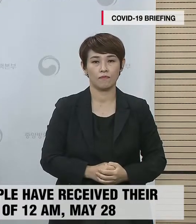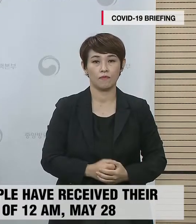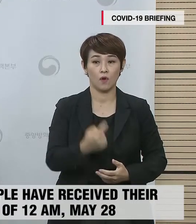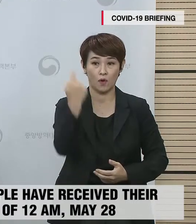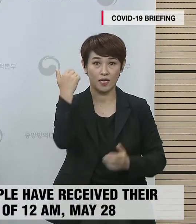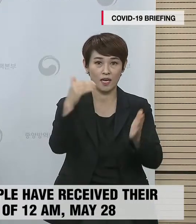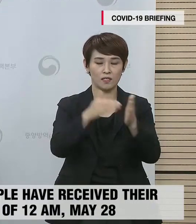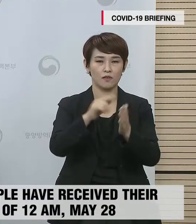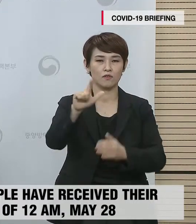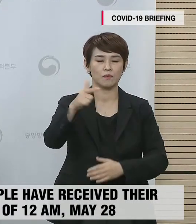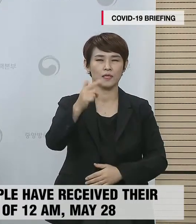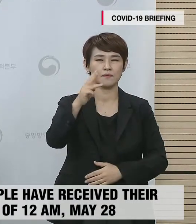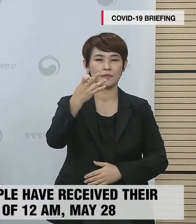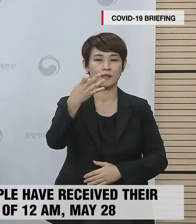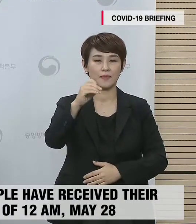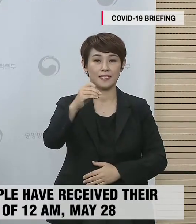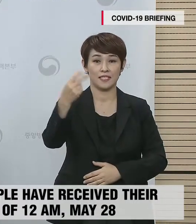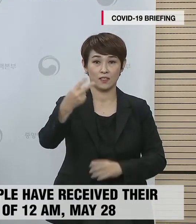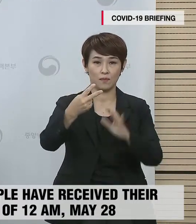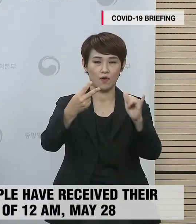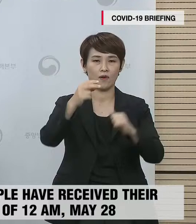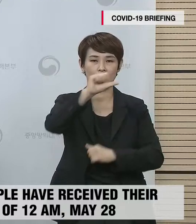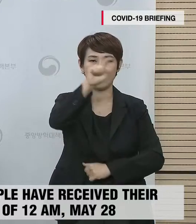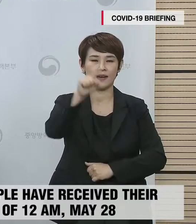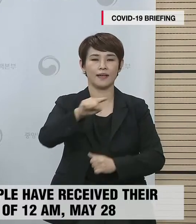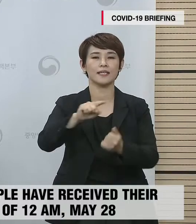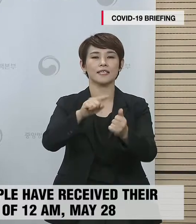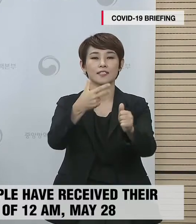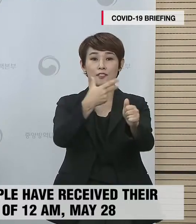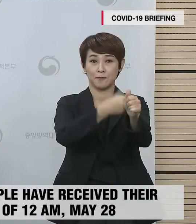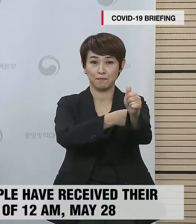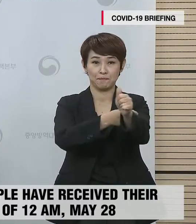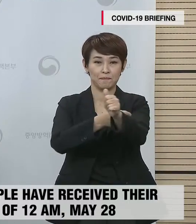of yesterday, we also have had